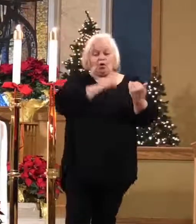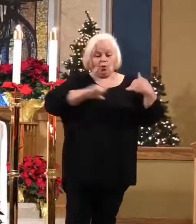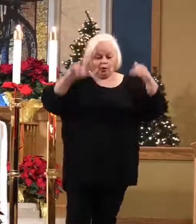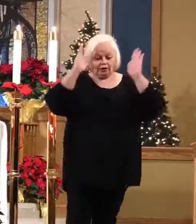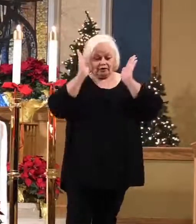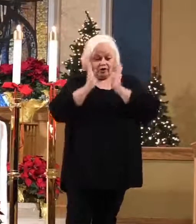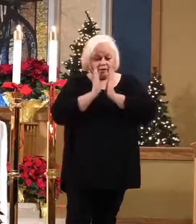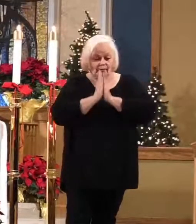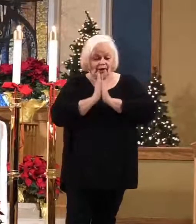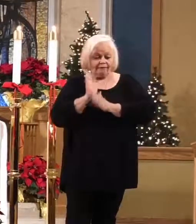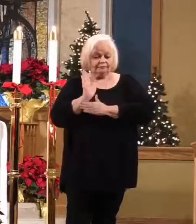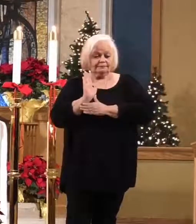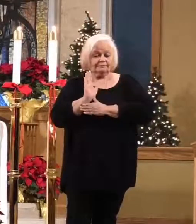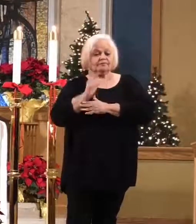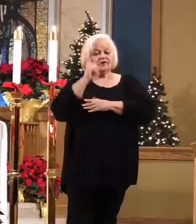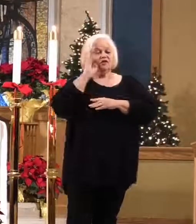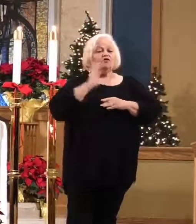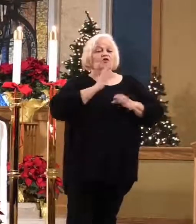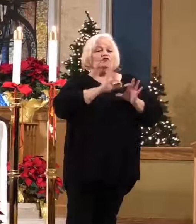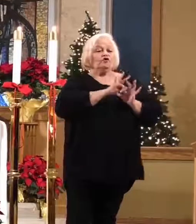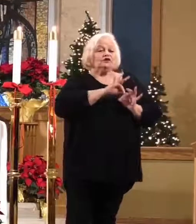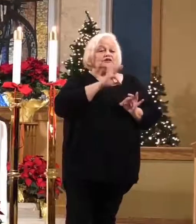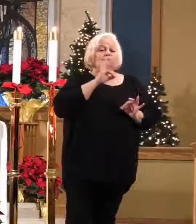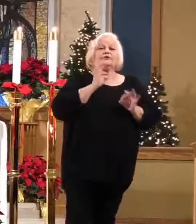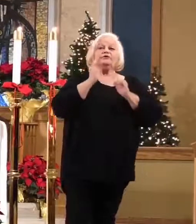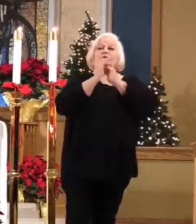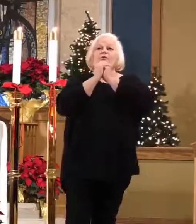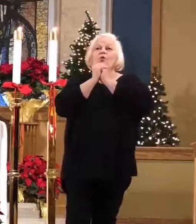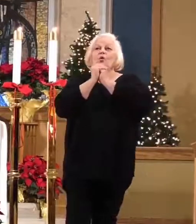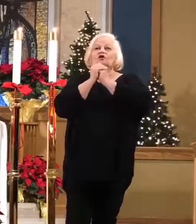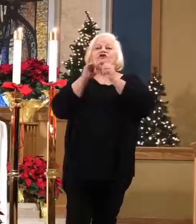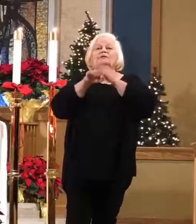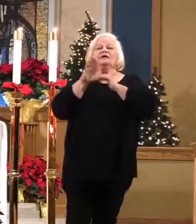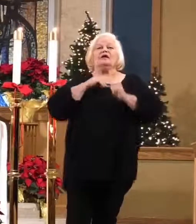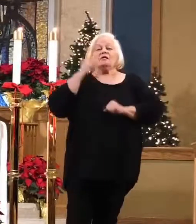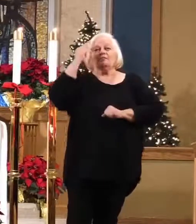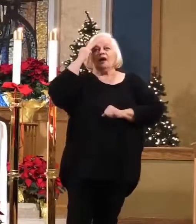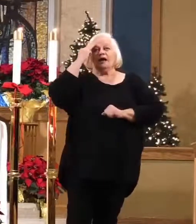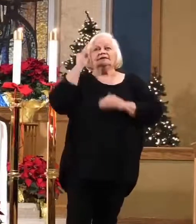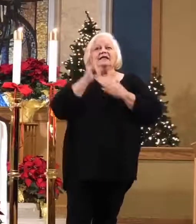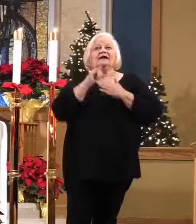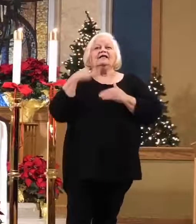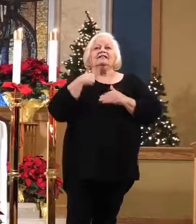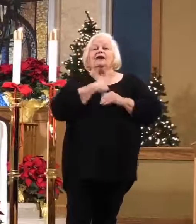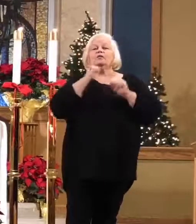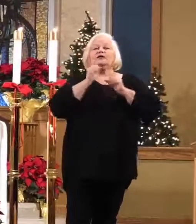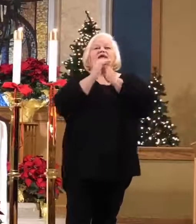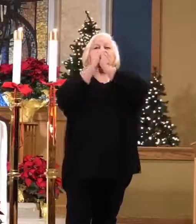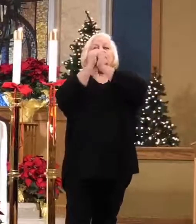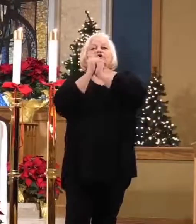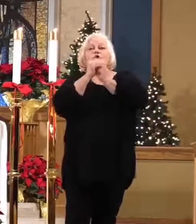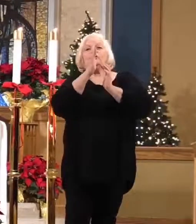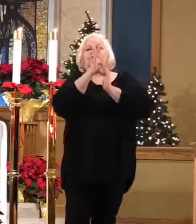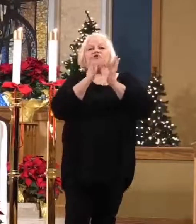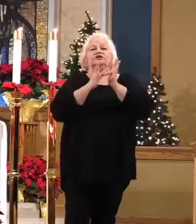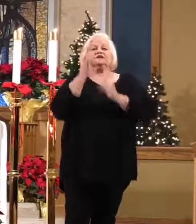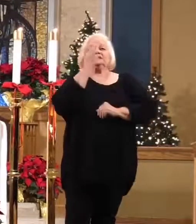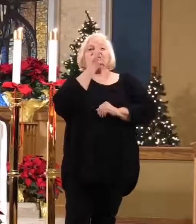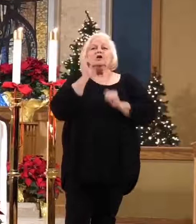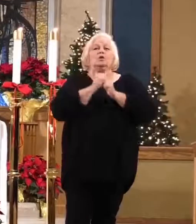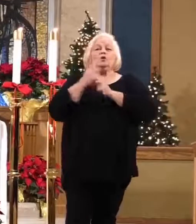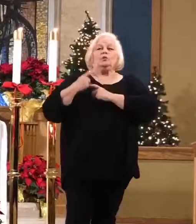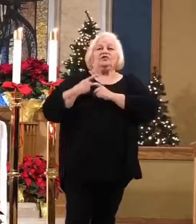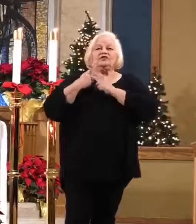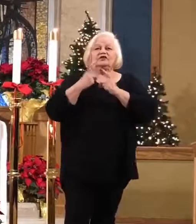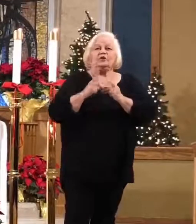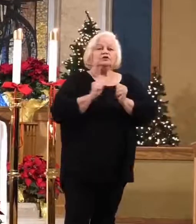prayer. For a spirit of humble worship in our own lives, that we may adore Jesus in the Eucharist with devotion of the